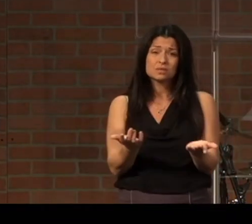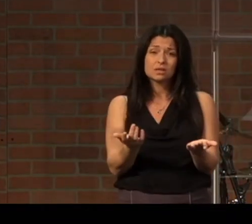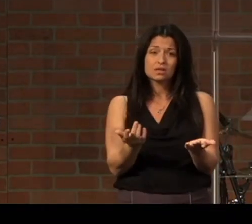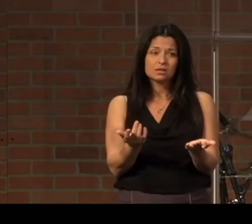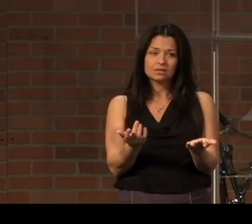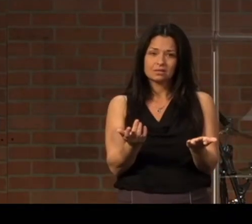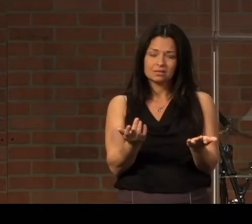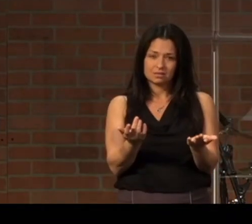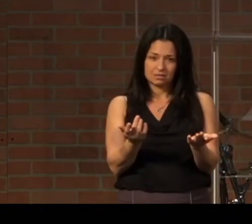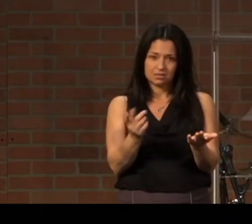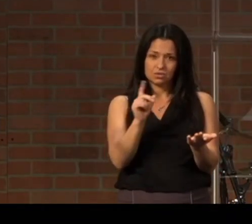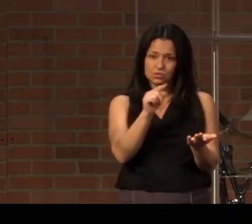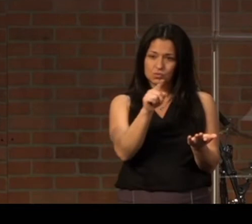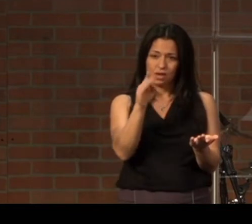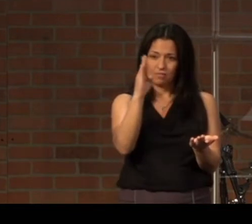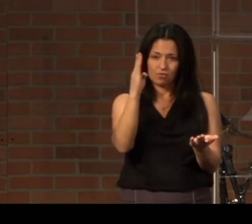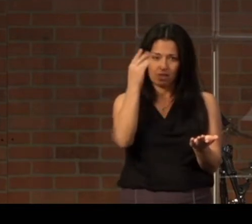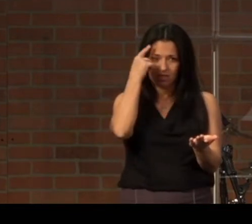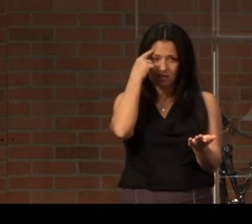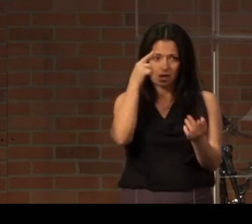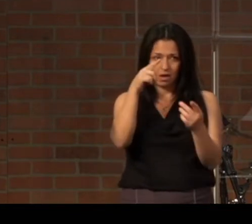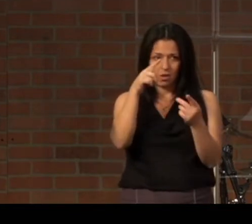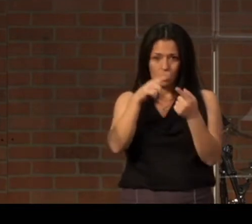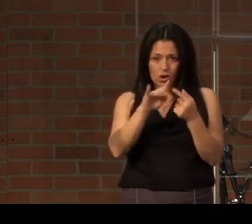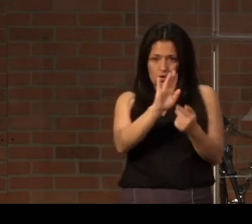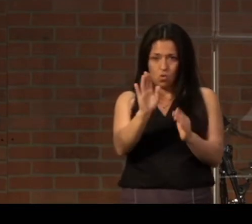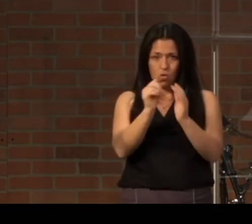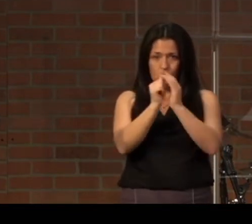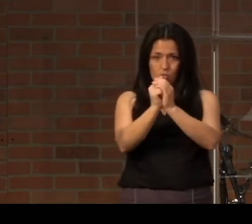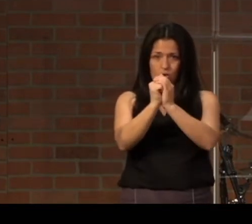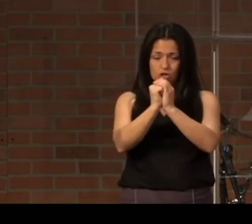You ever think of what your worship means to Jesus?